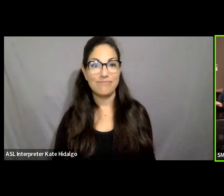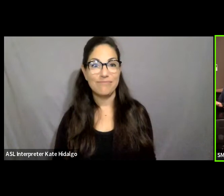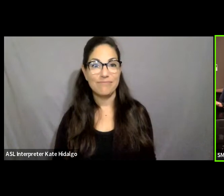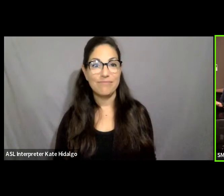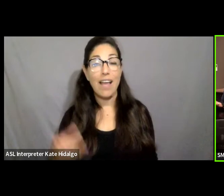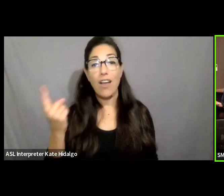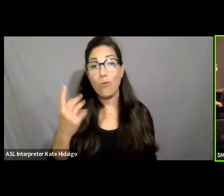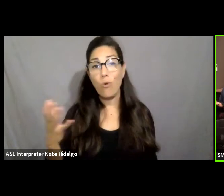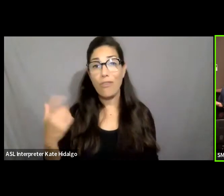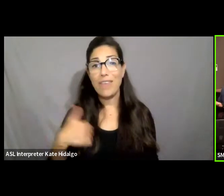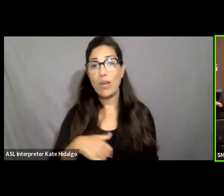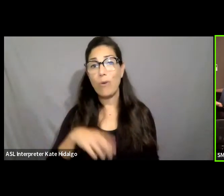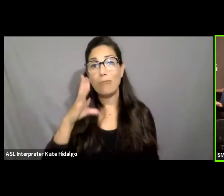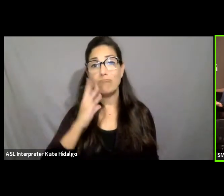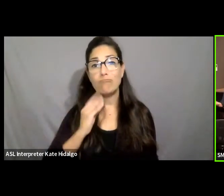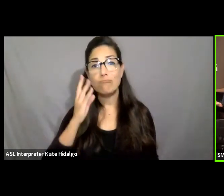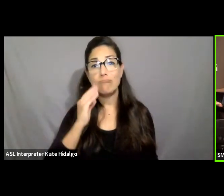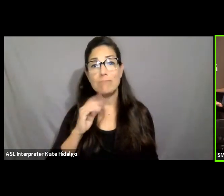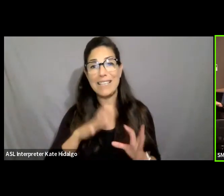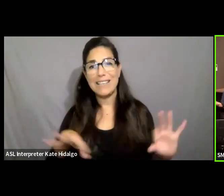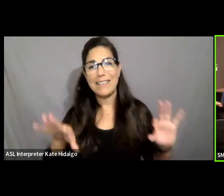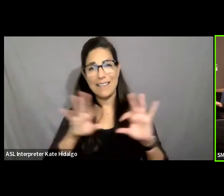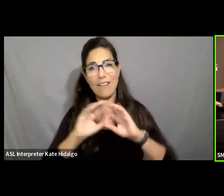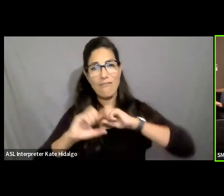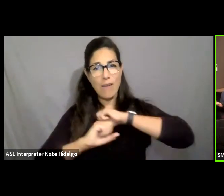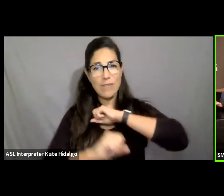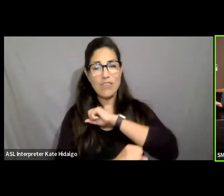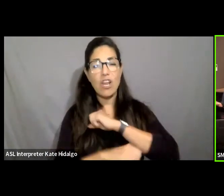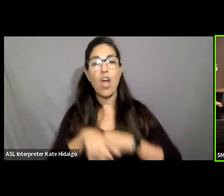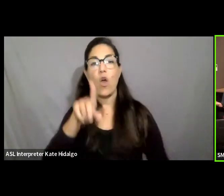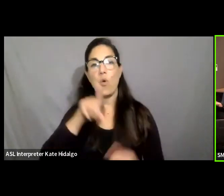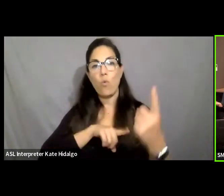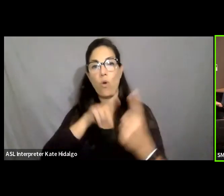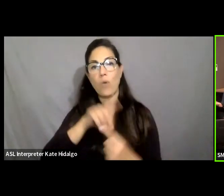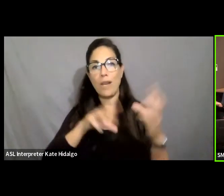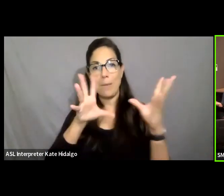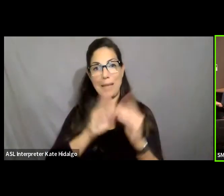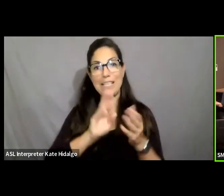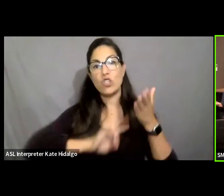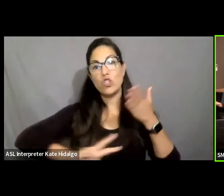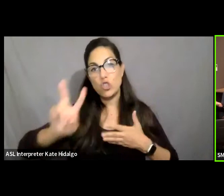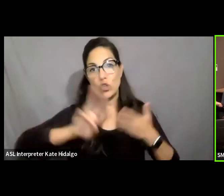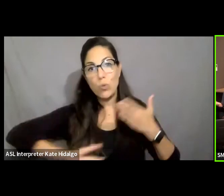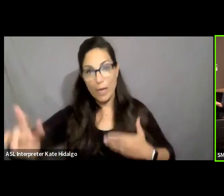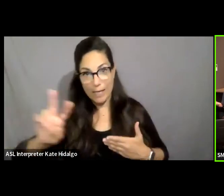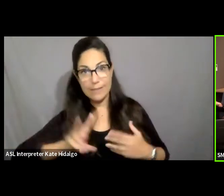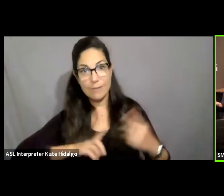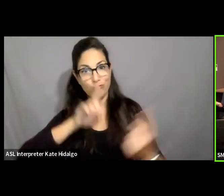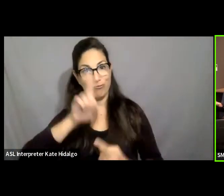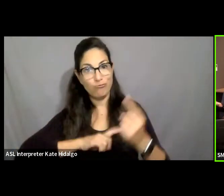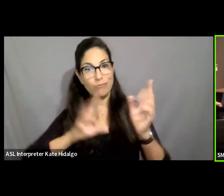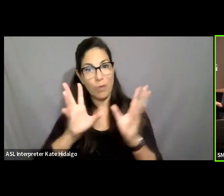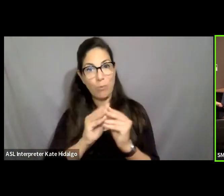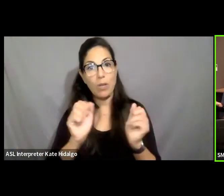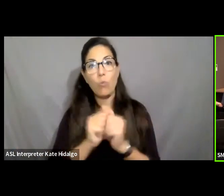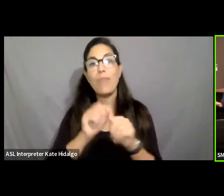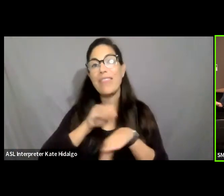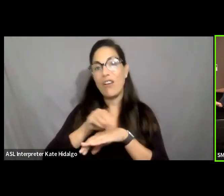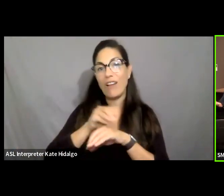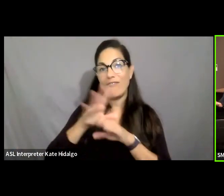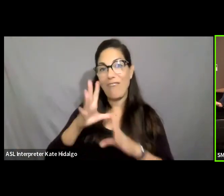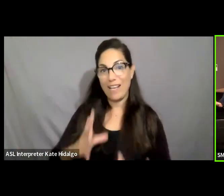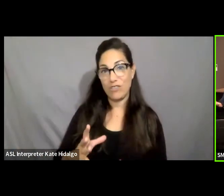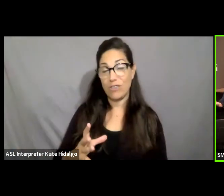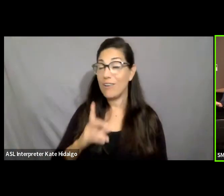One thing that we find to be essential, it's our foundation, is our one-to-one meetings. Every 2 weeks, students will have their one-to-one meetings with their advisor.